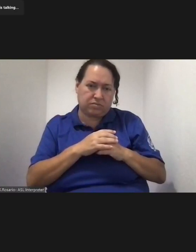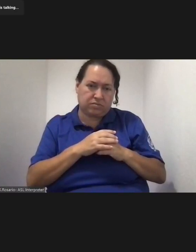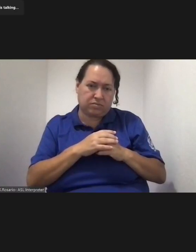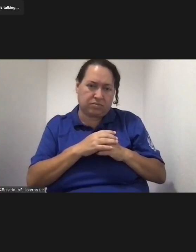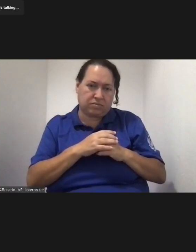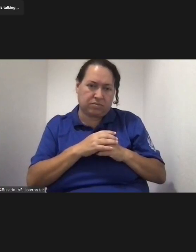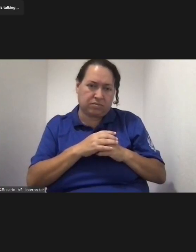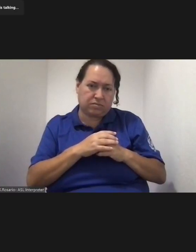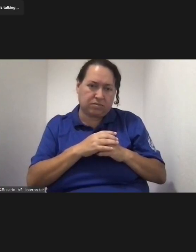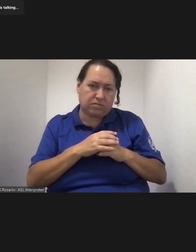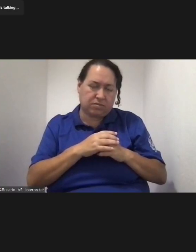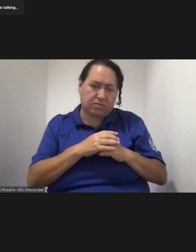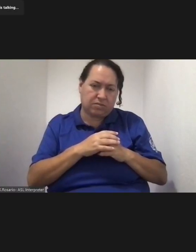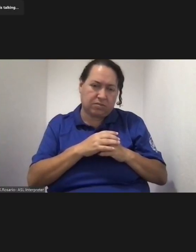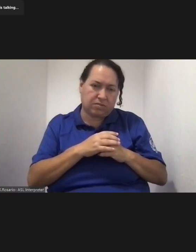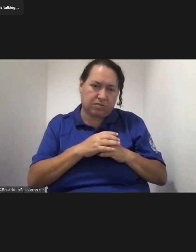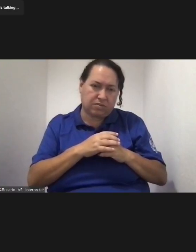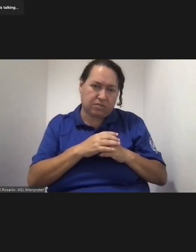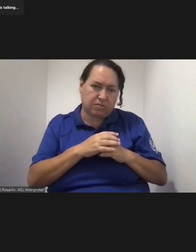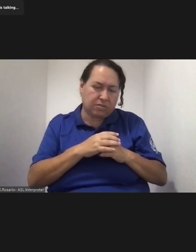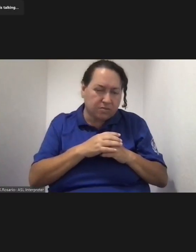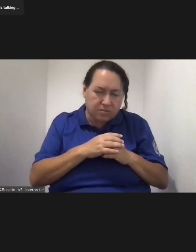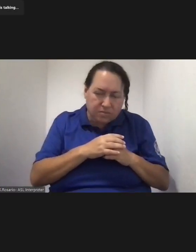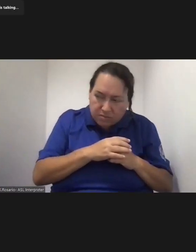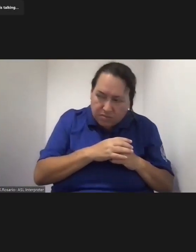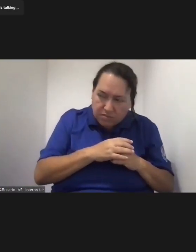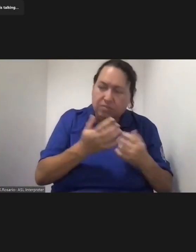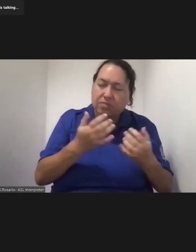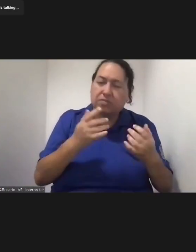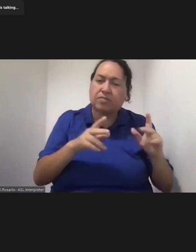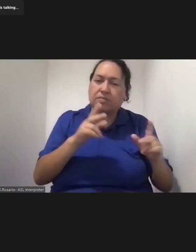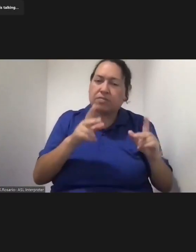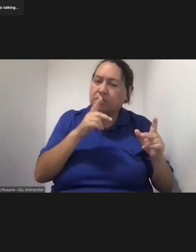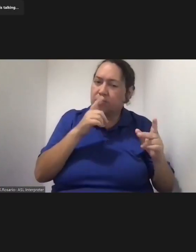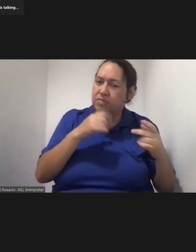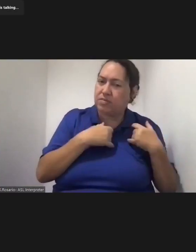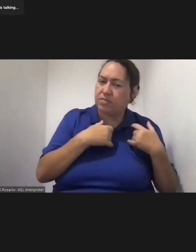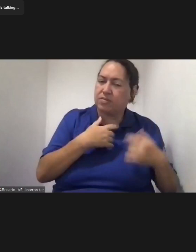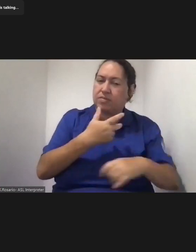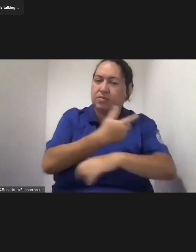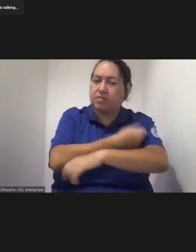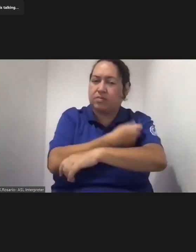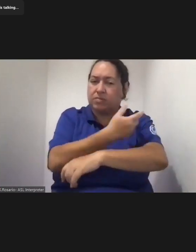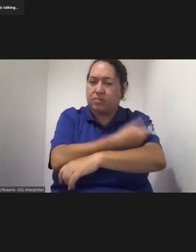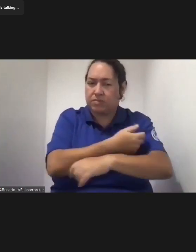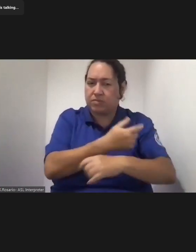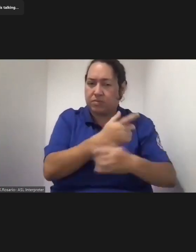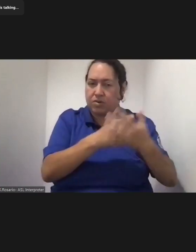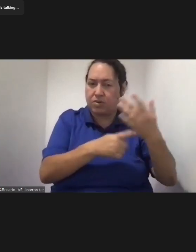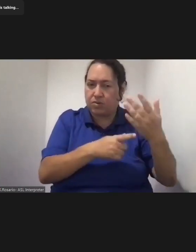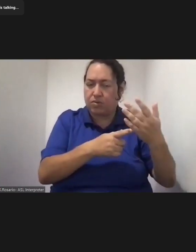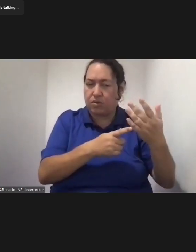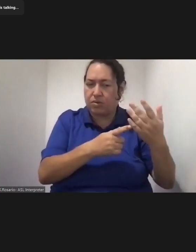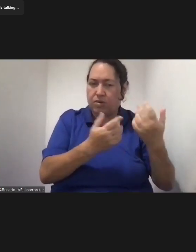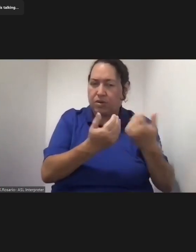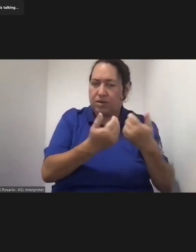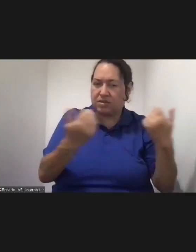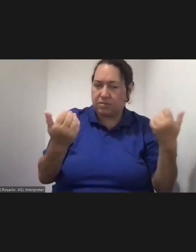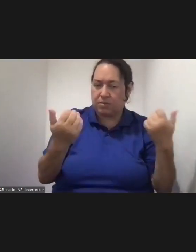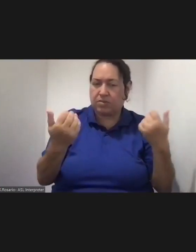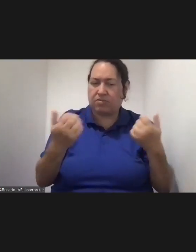The health profiles of the 7 fully vaccinated people who tested positive, what set them apart from other people?